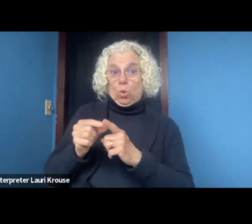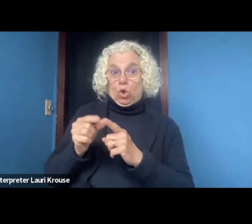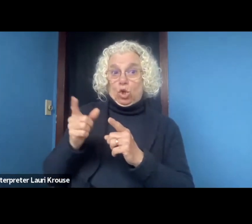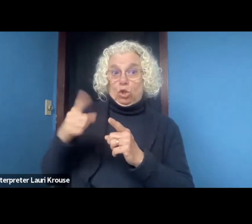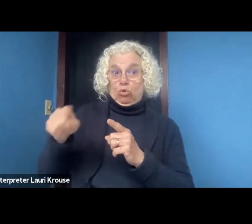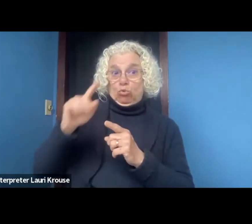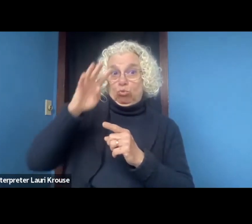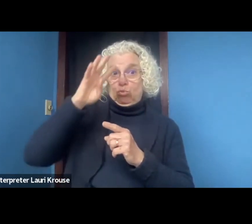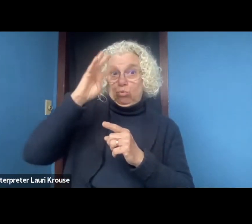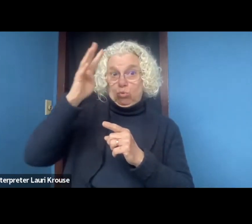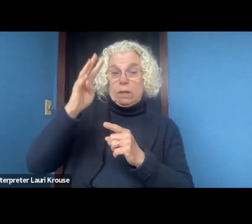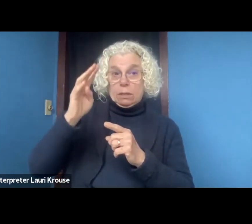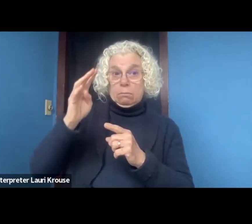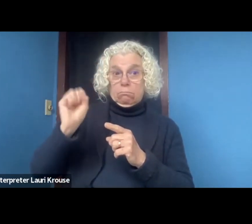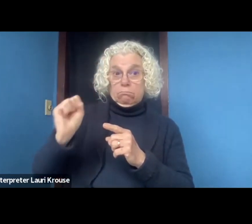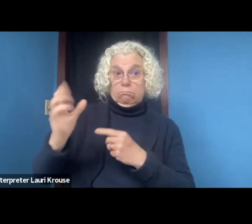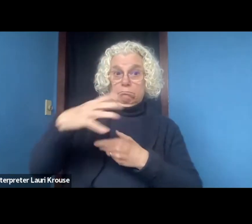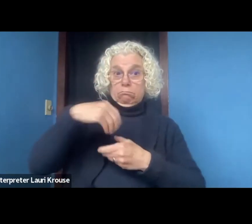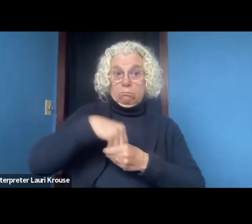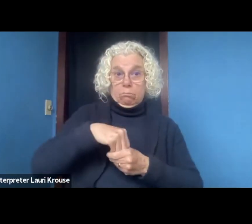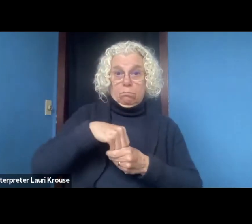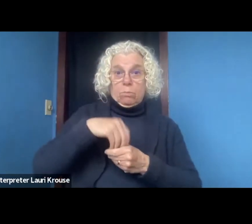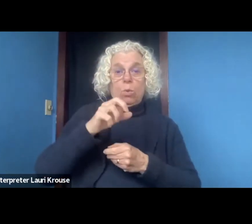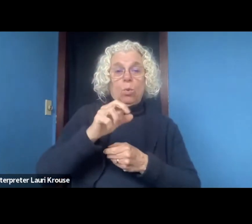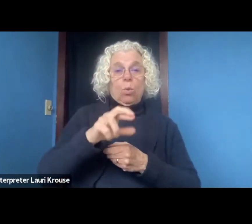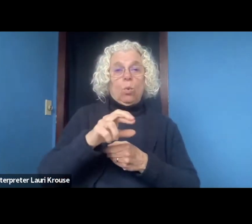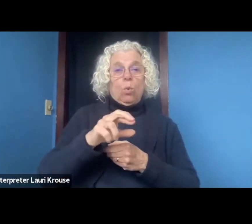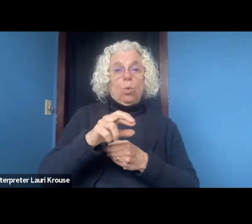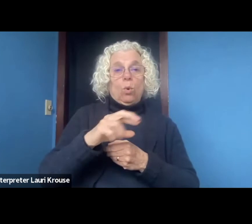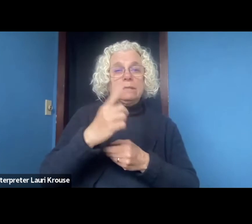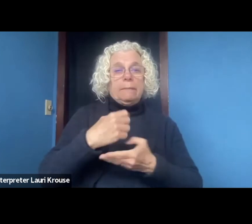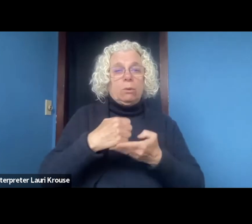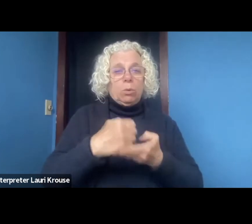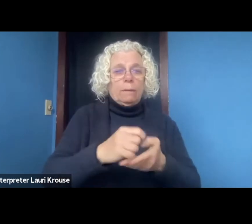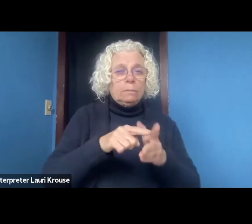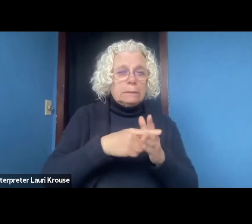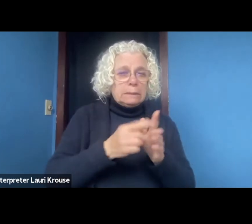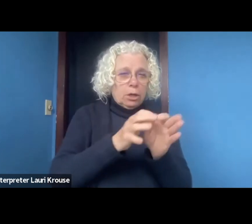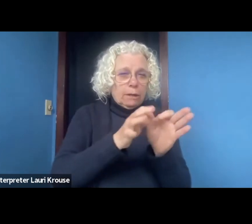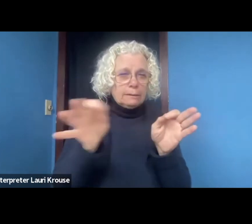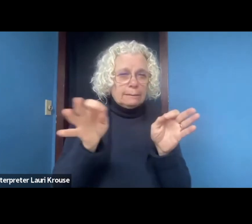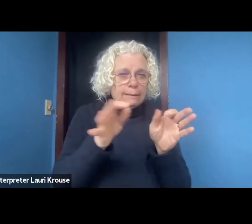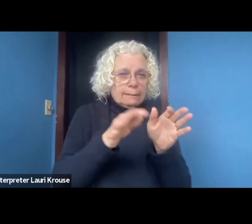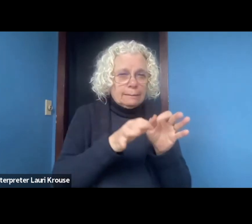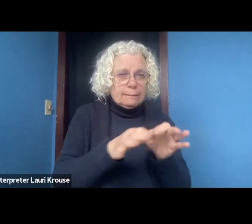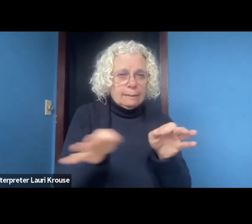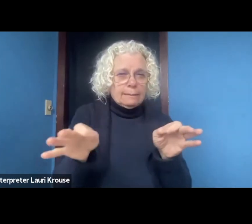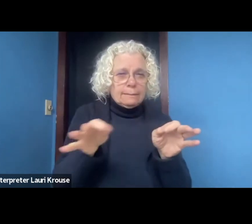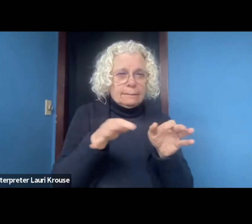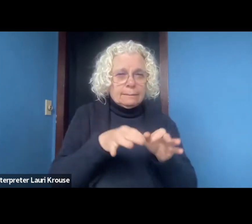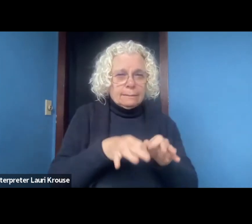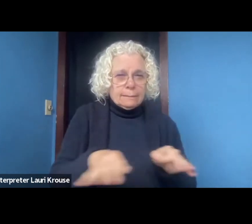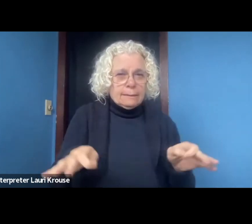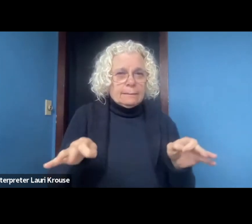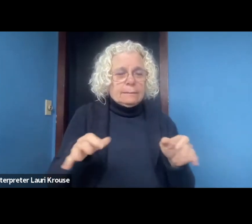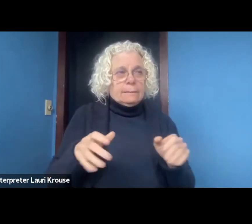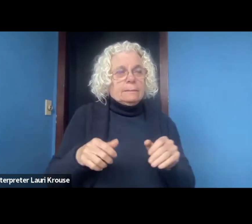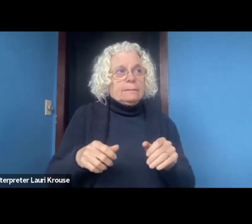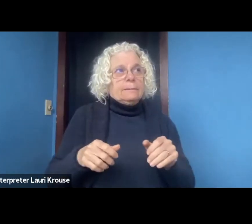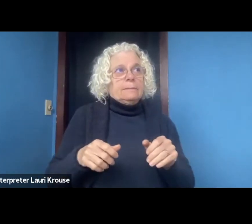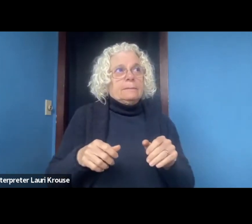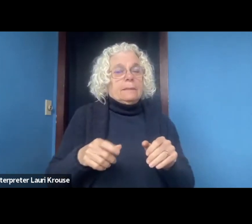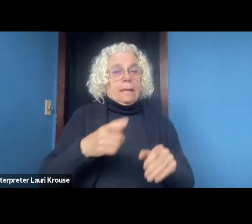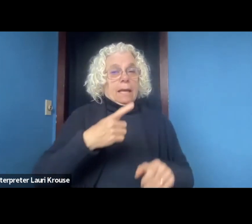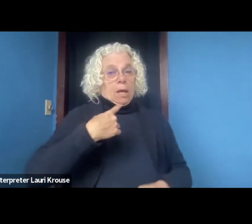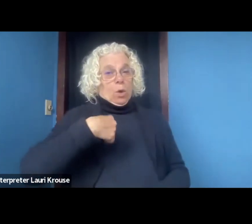also have sentence starters. Like, so for instance, we need to, and I'm going